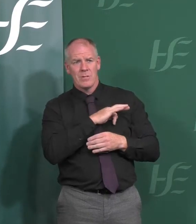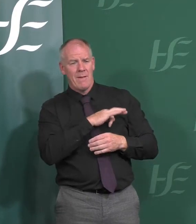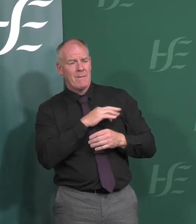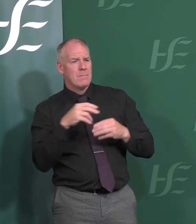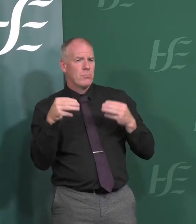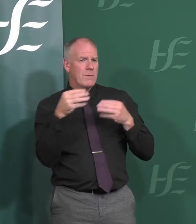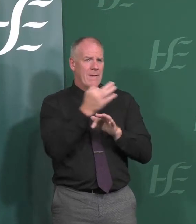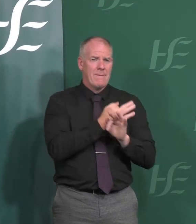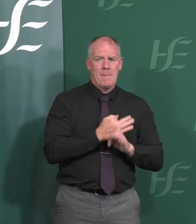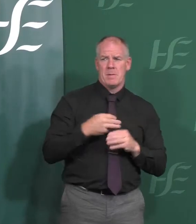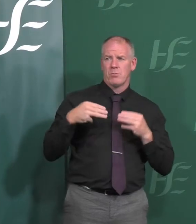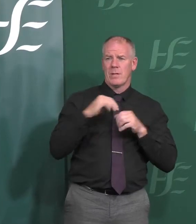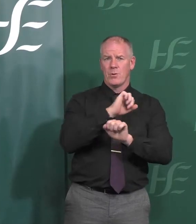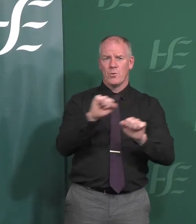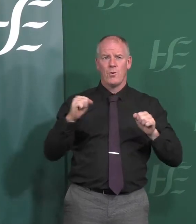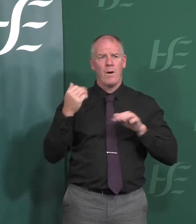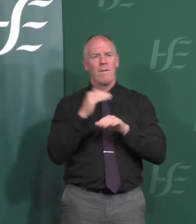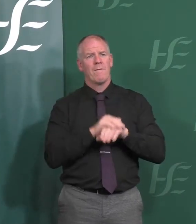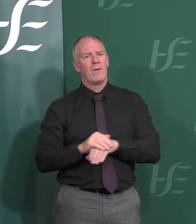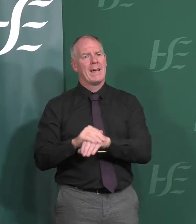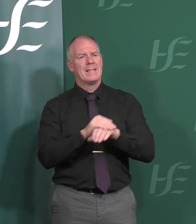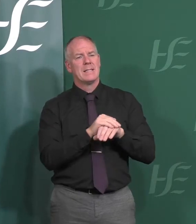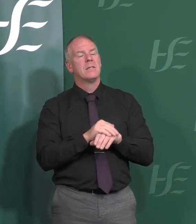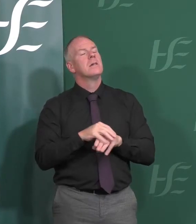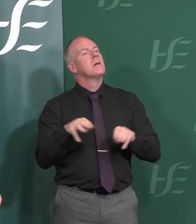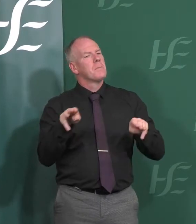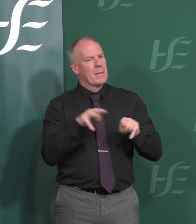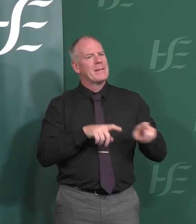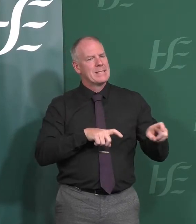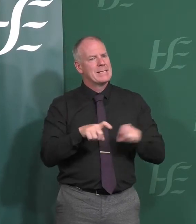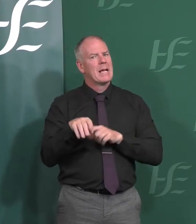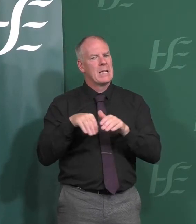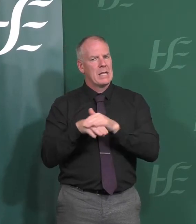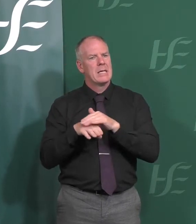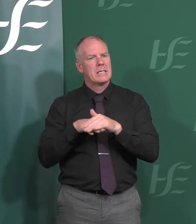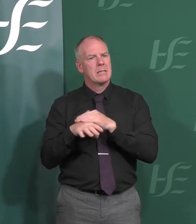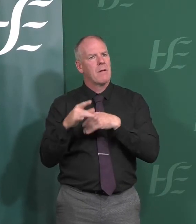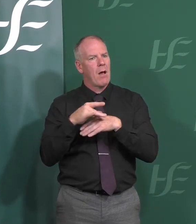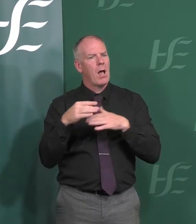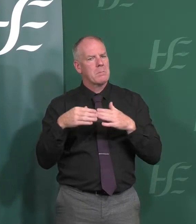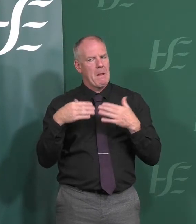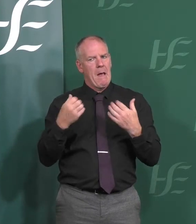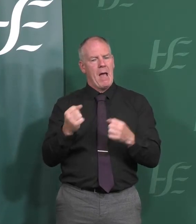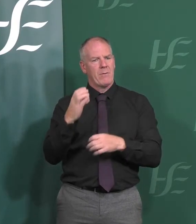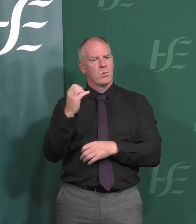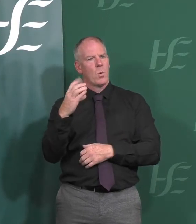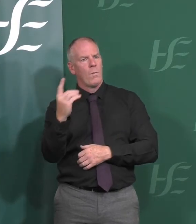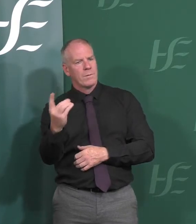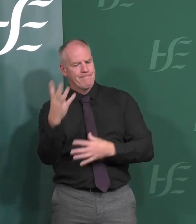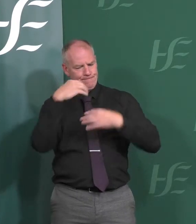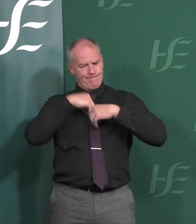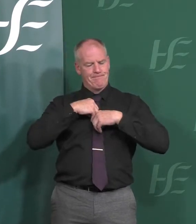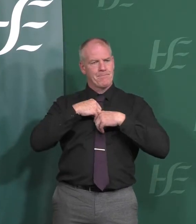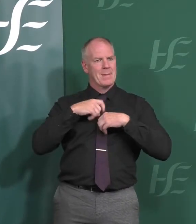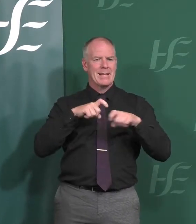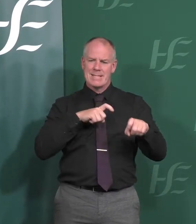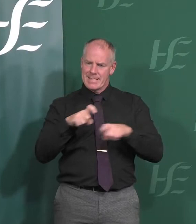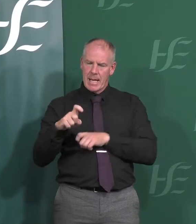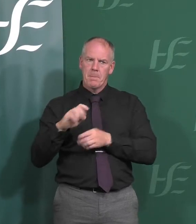friends. People are still being admitted to hospital with COVID-19 and people are still getting very sick with